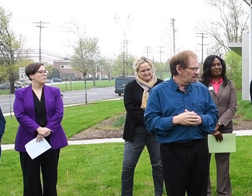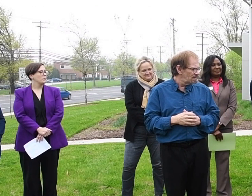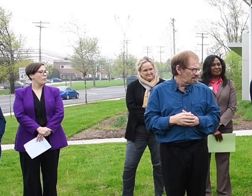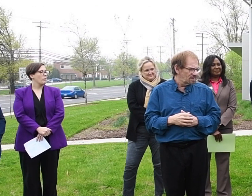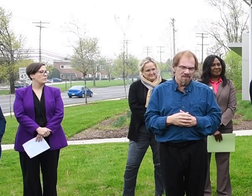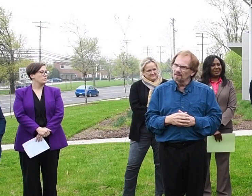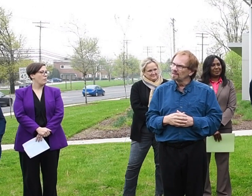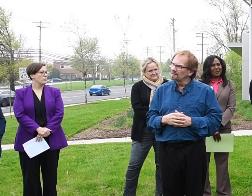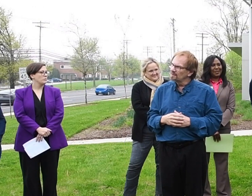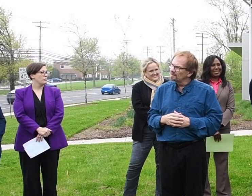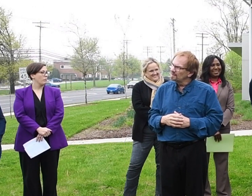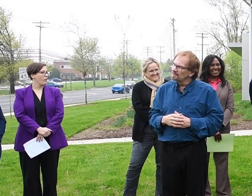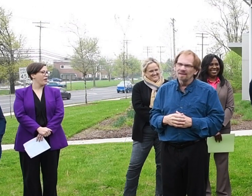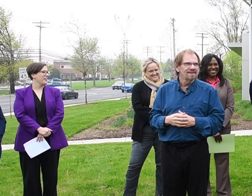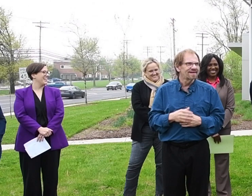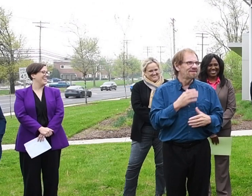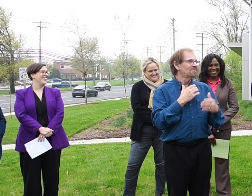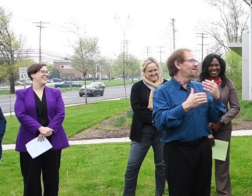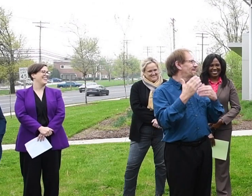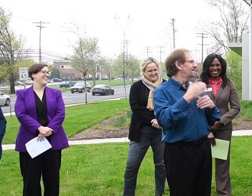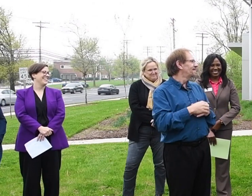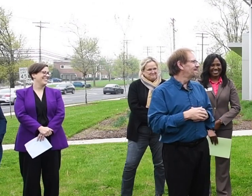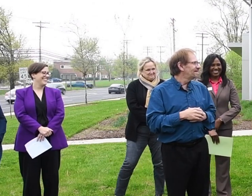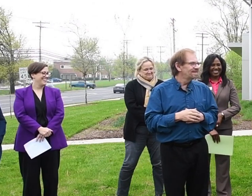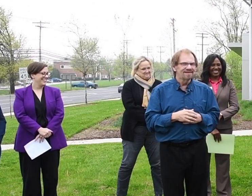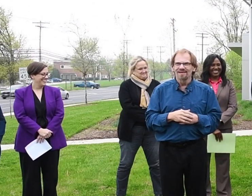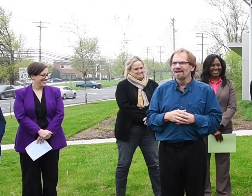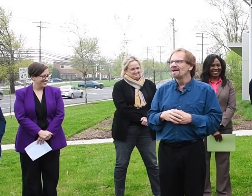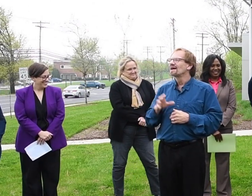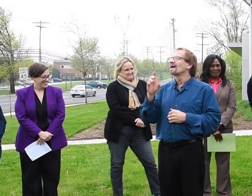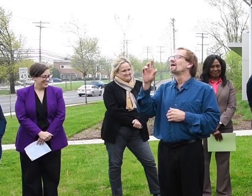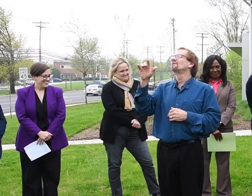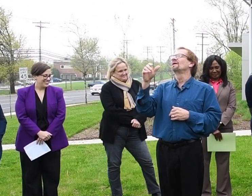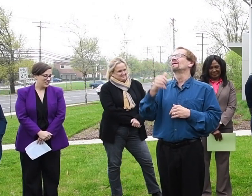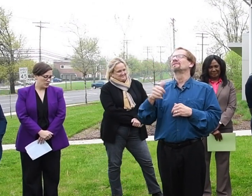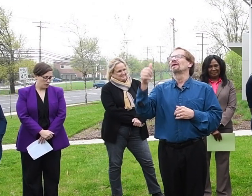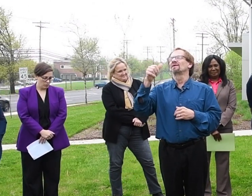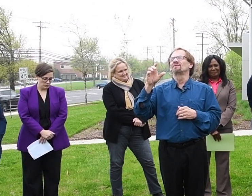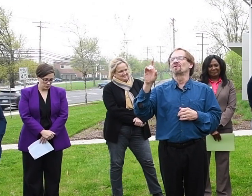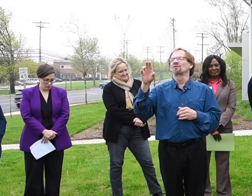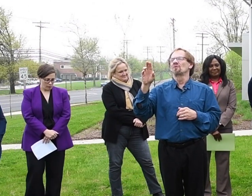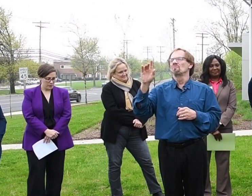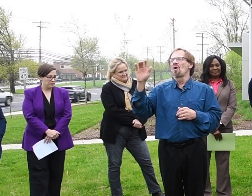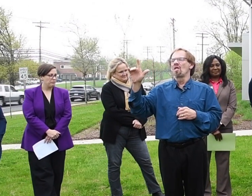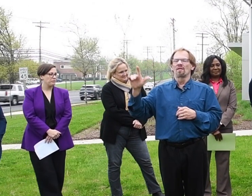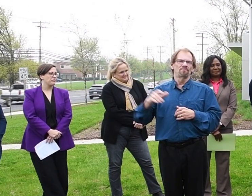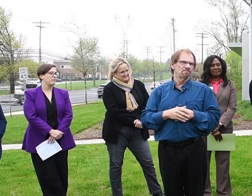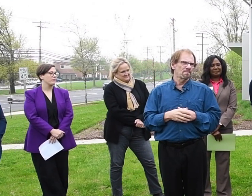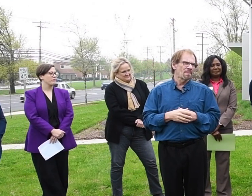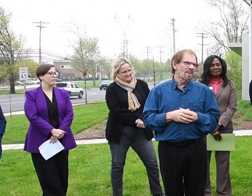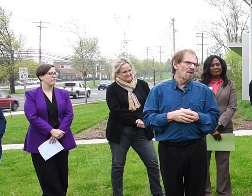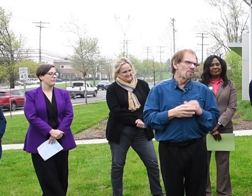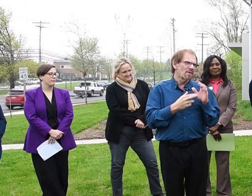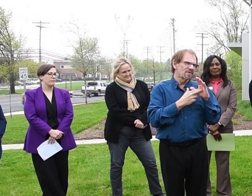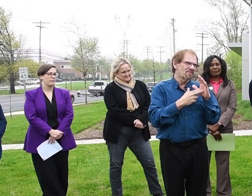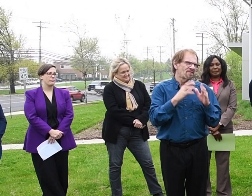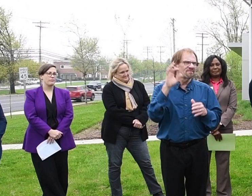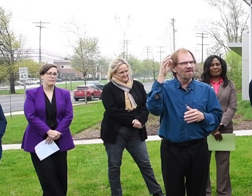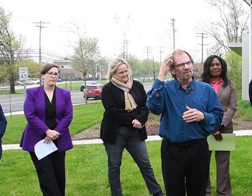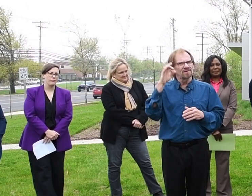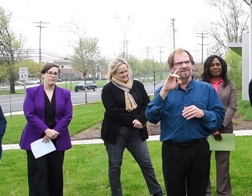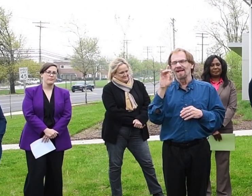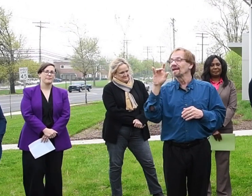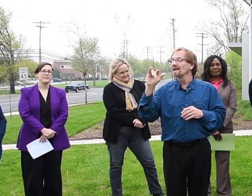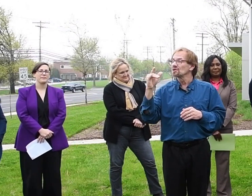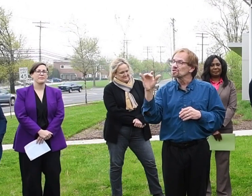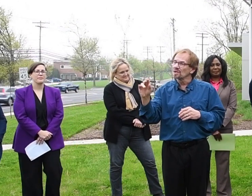Good morning. Thank you. Good morning, County Executive Dr. Ball, representatives from our federal delegation,